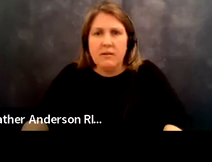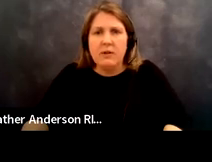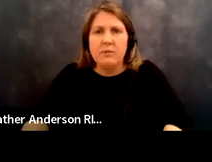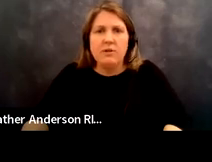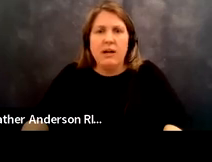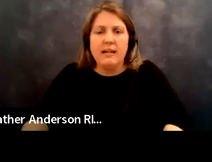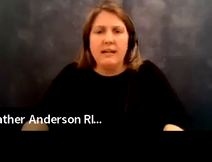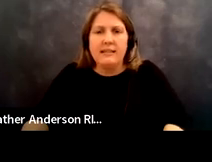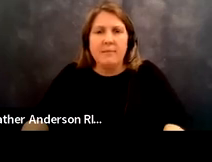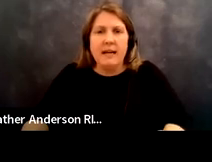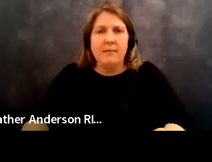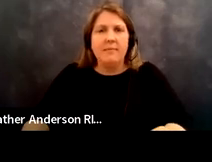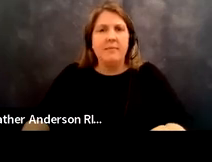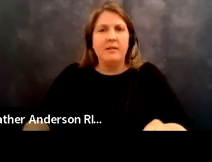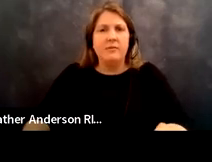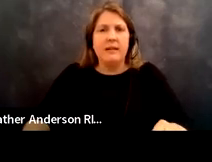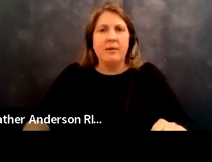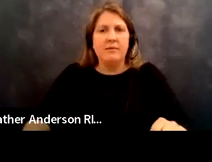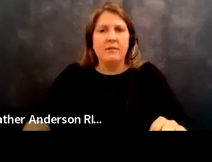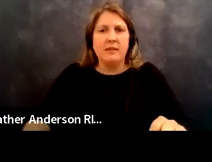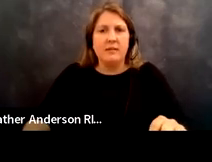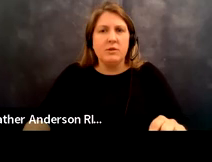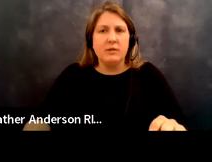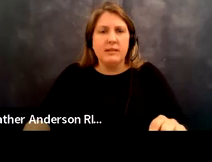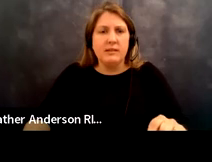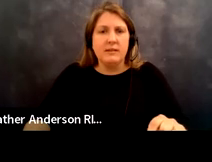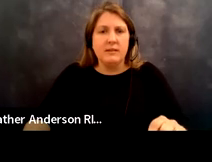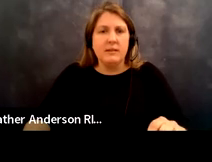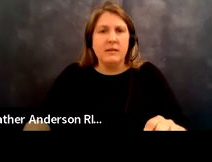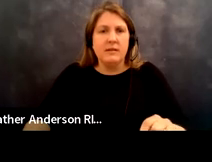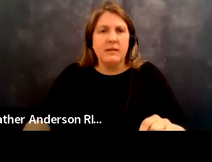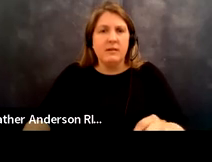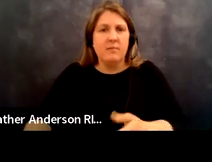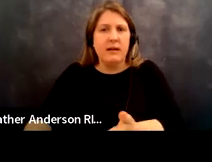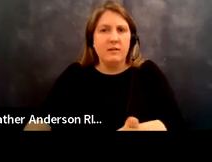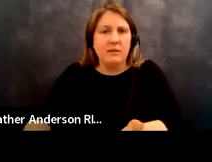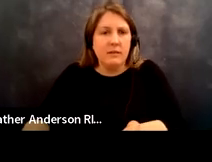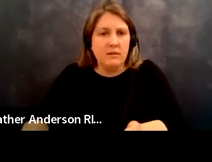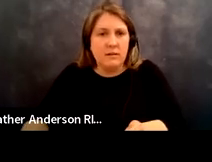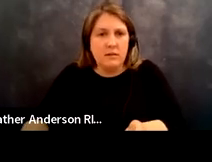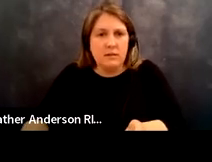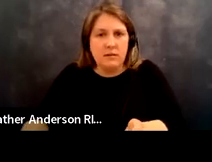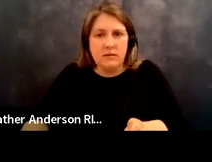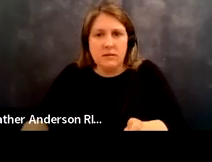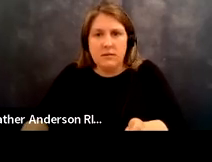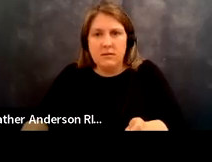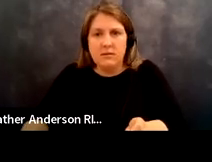When you were both talking at the same time and you came off screen, would you like to come back on screen?